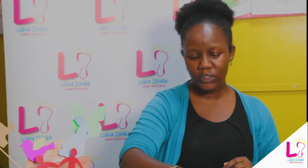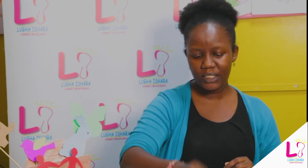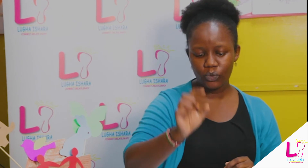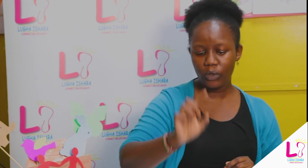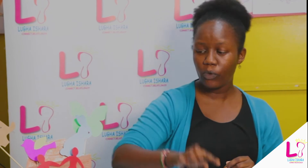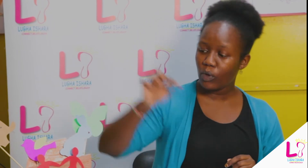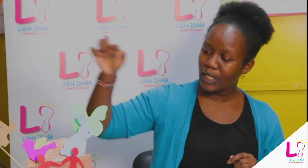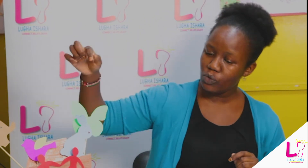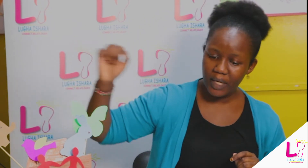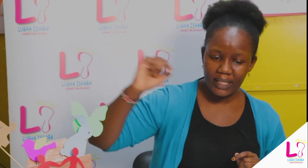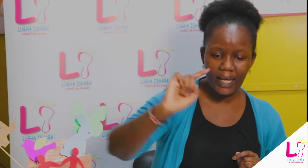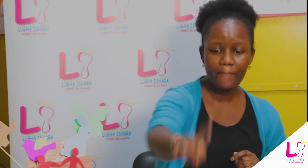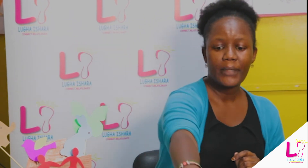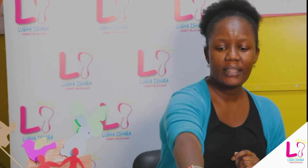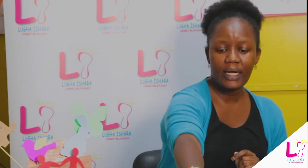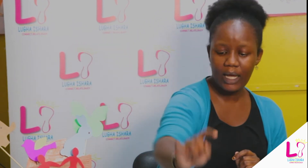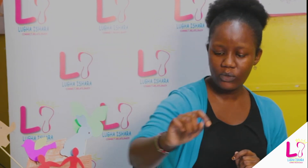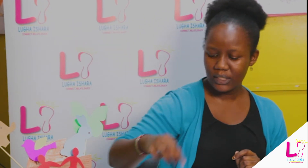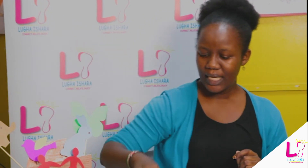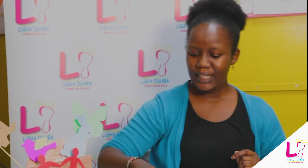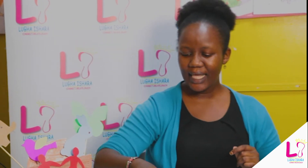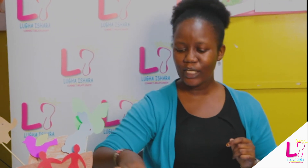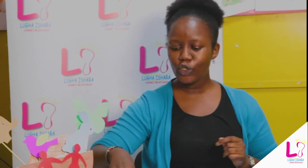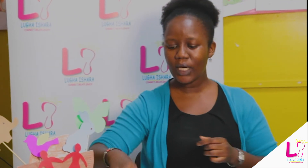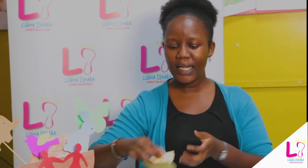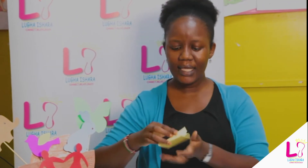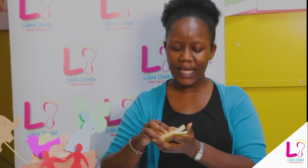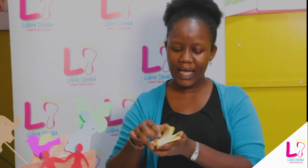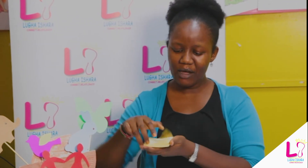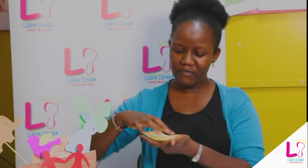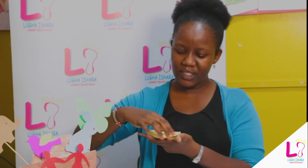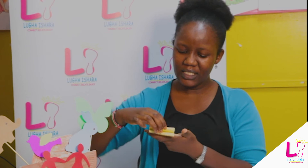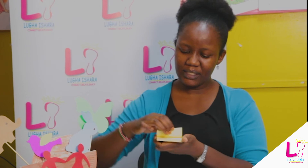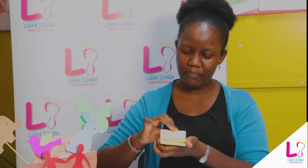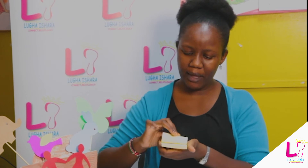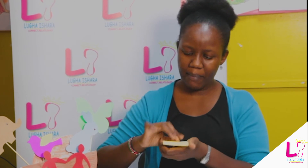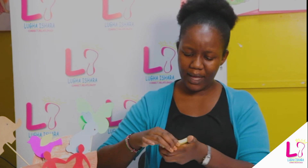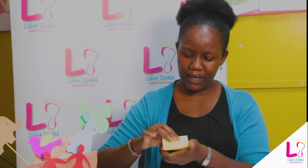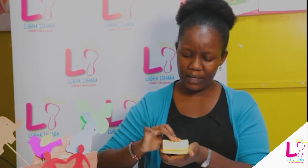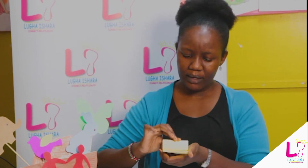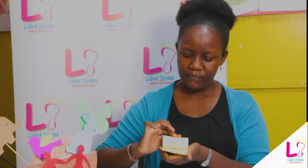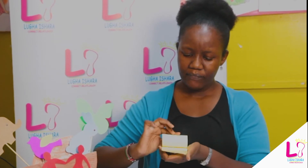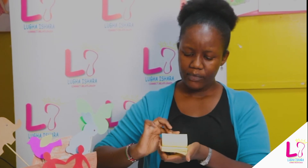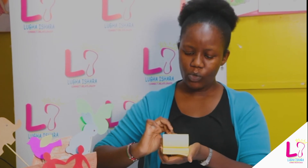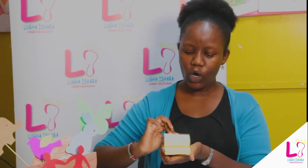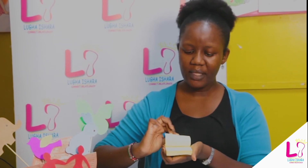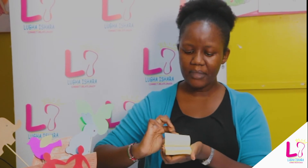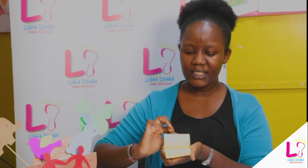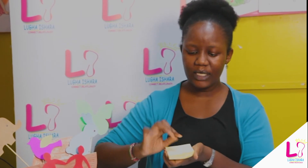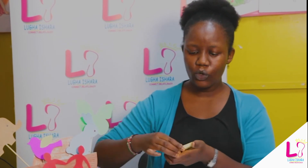it. That will make the clouds. Then you can either have this paper. We call them the stick notes.